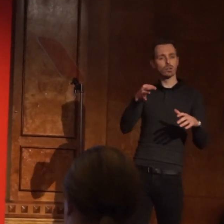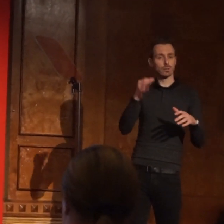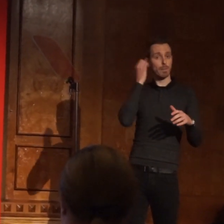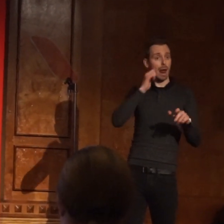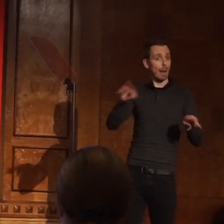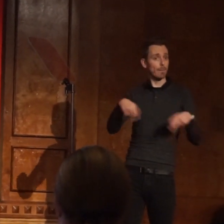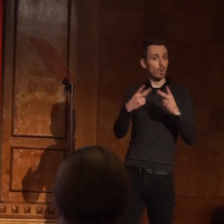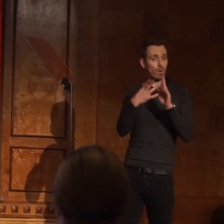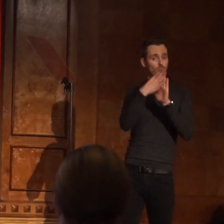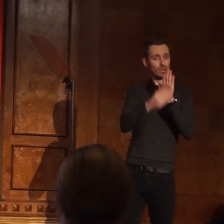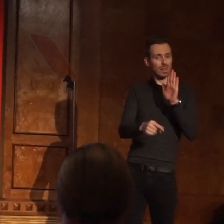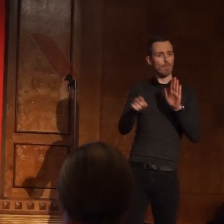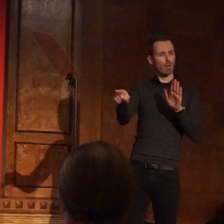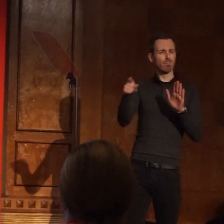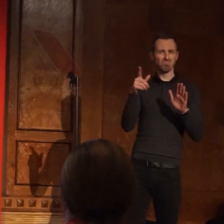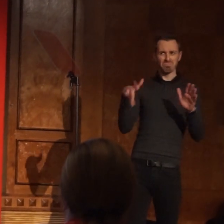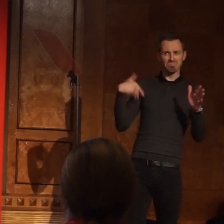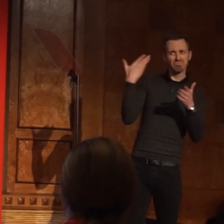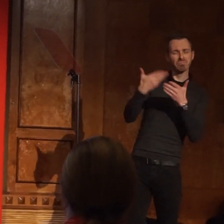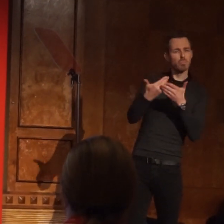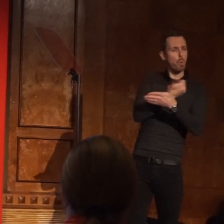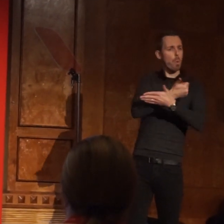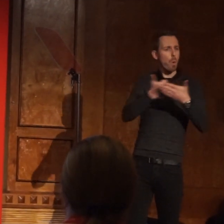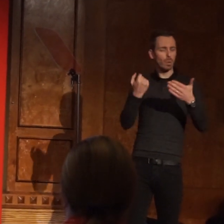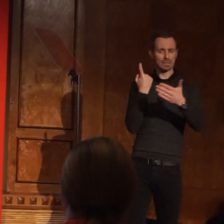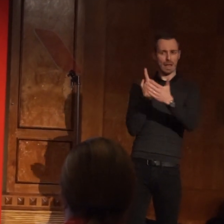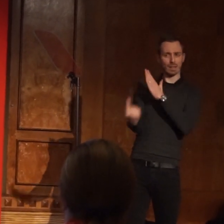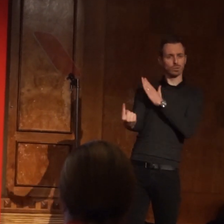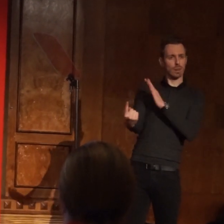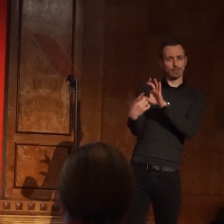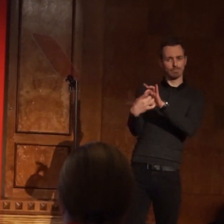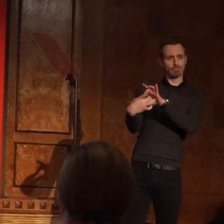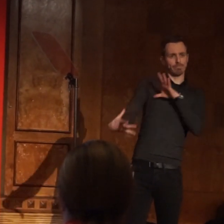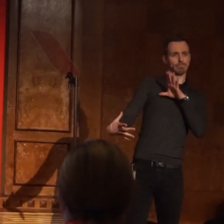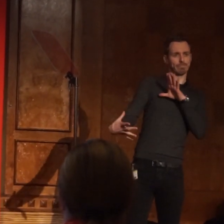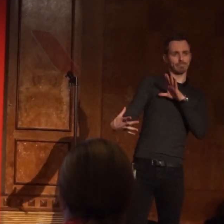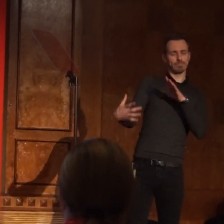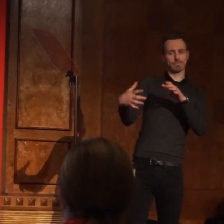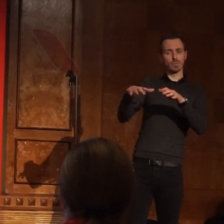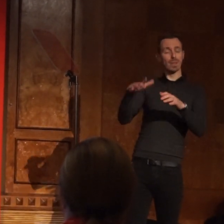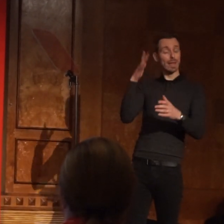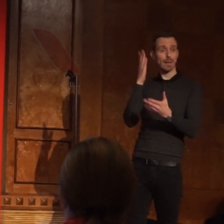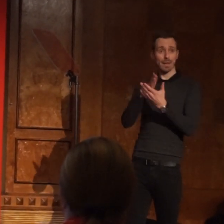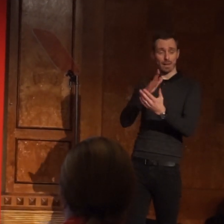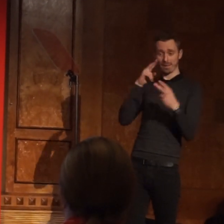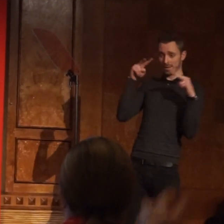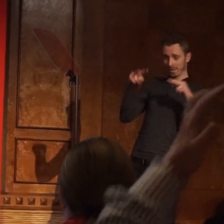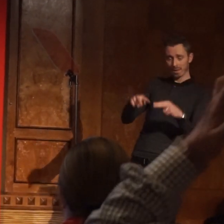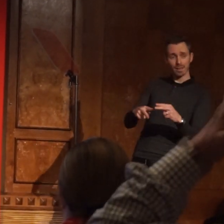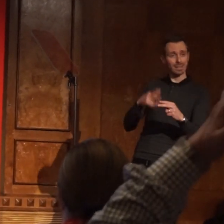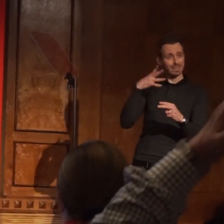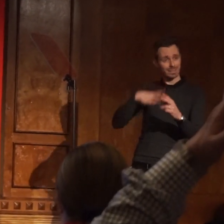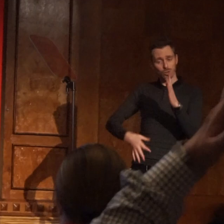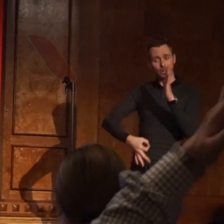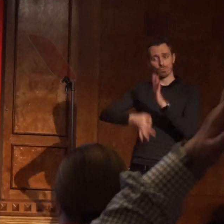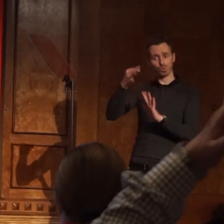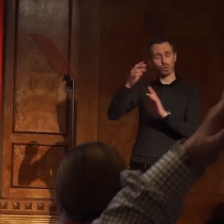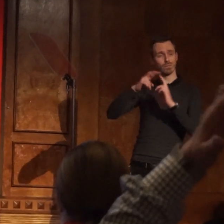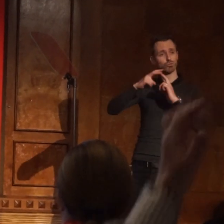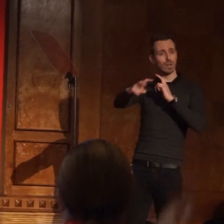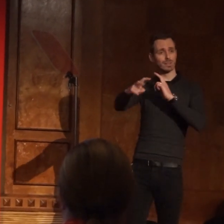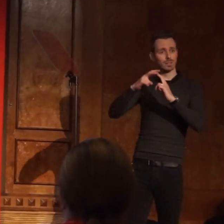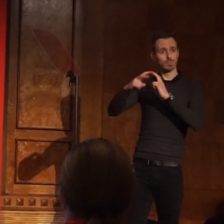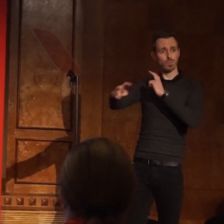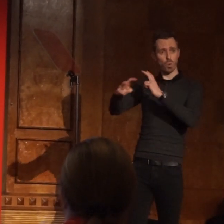Suffered relative isolation along Britain's coast, but an improved transport is vital for such towns if they rely